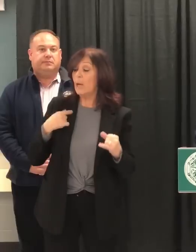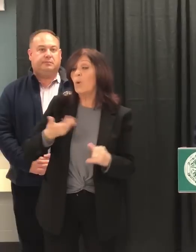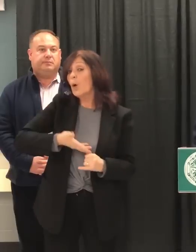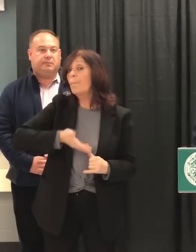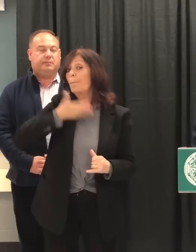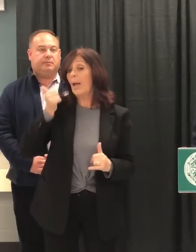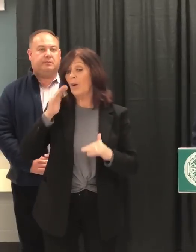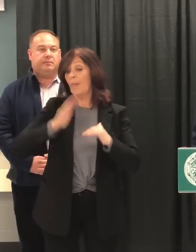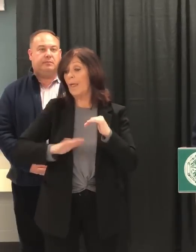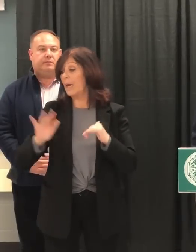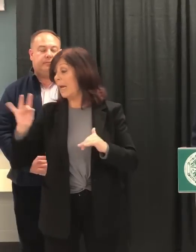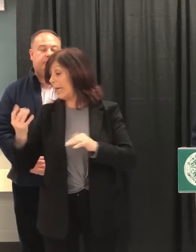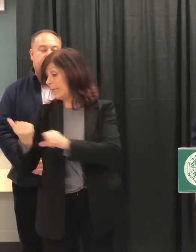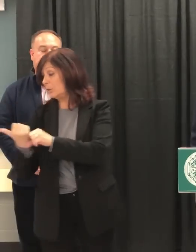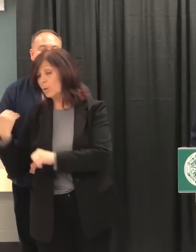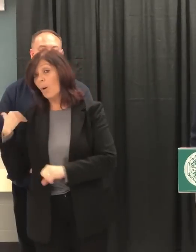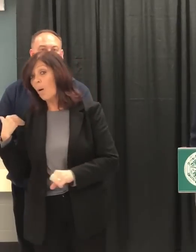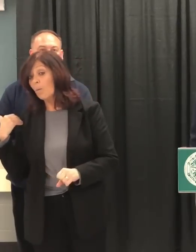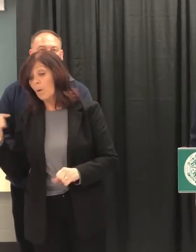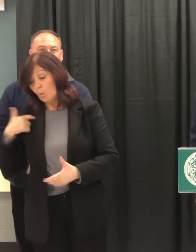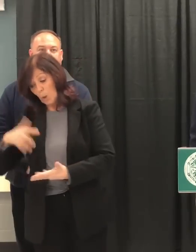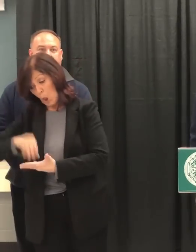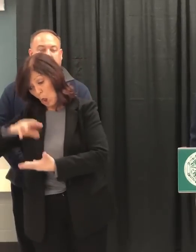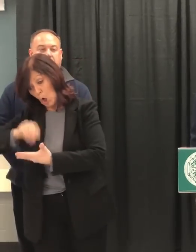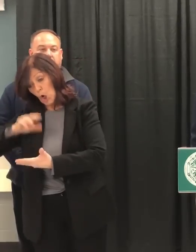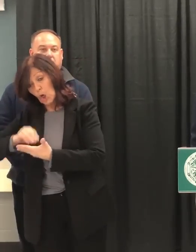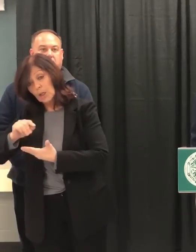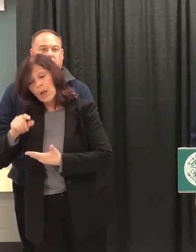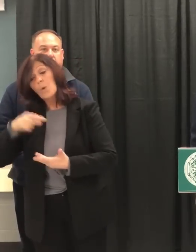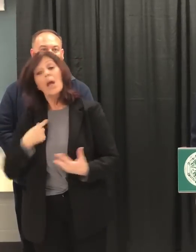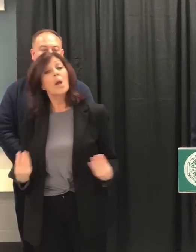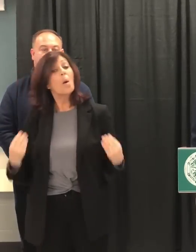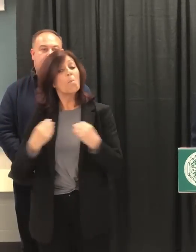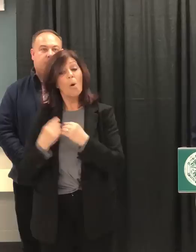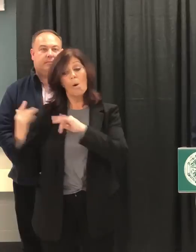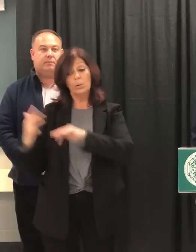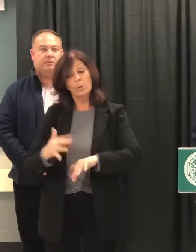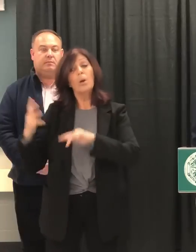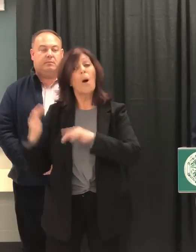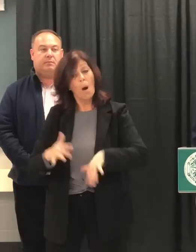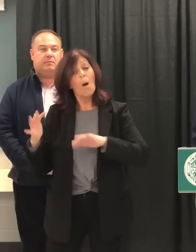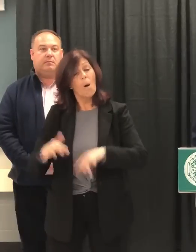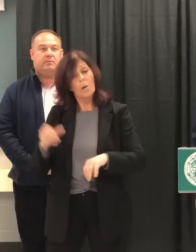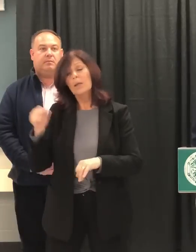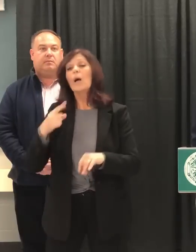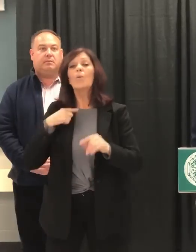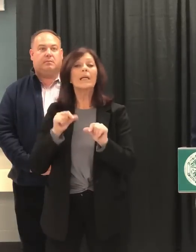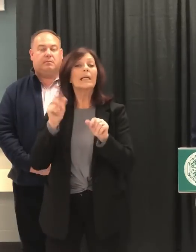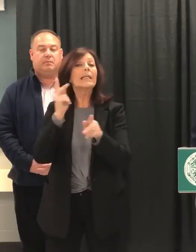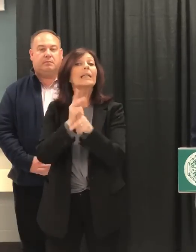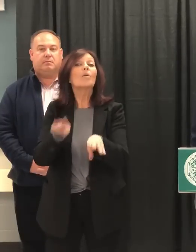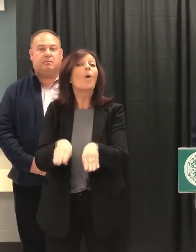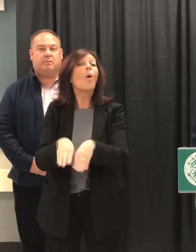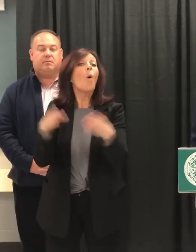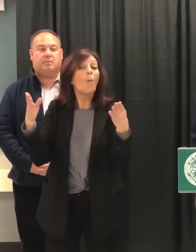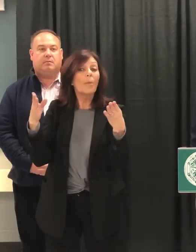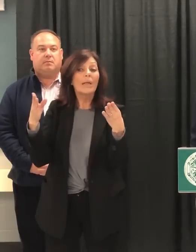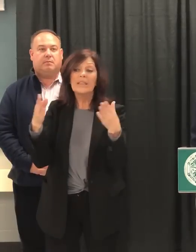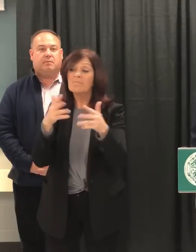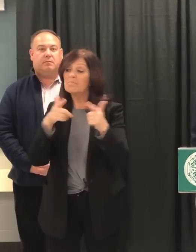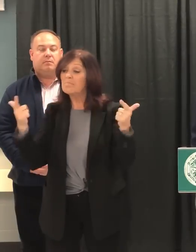than we were 8 years ago at this point. Not only have we had more snowfall in a shorter time span, but we've been able to keep open